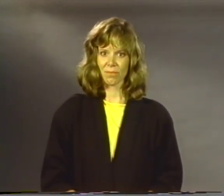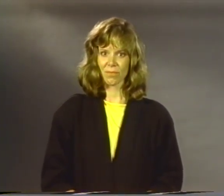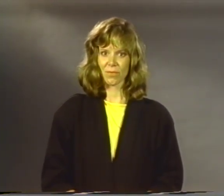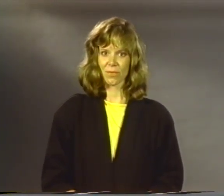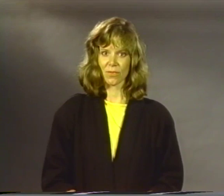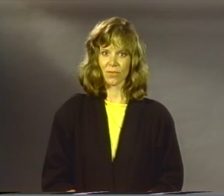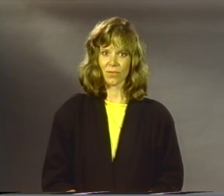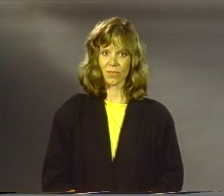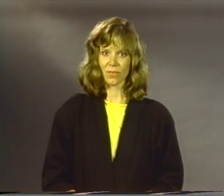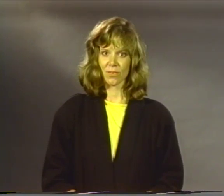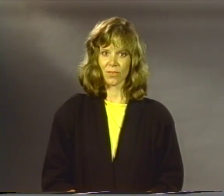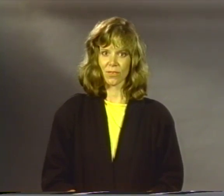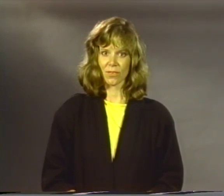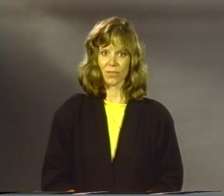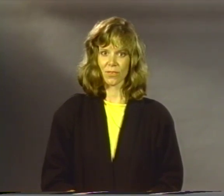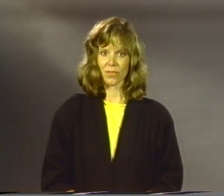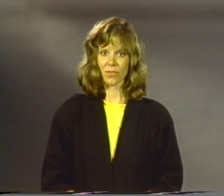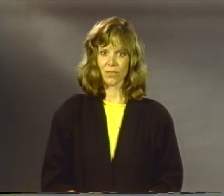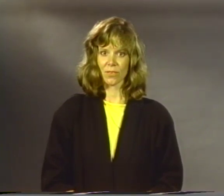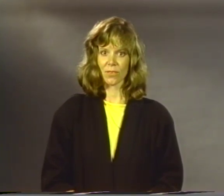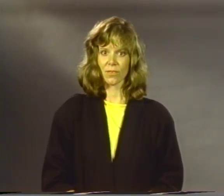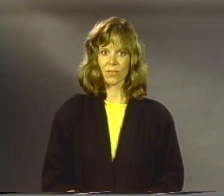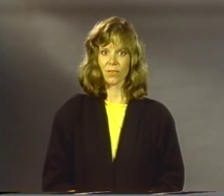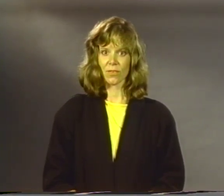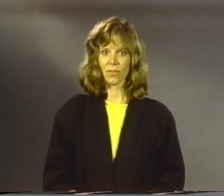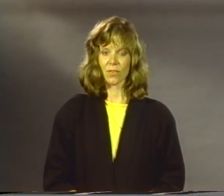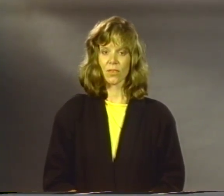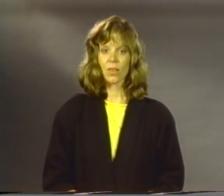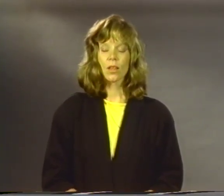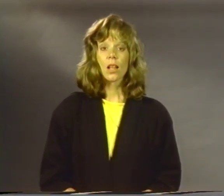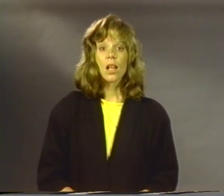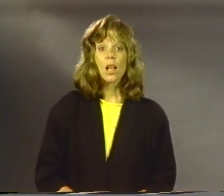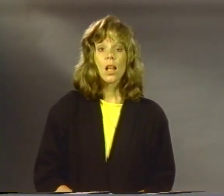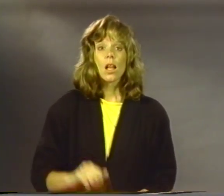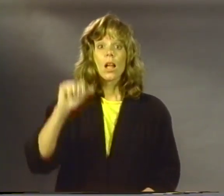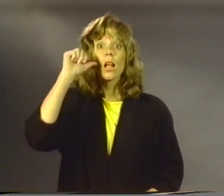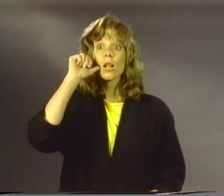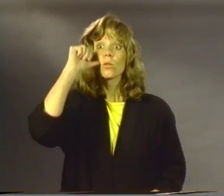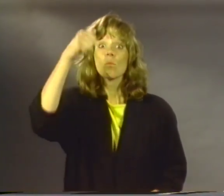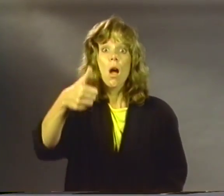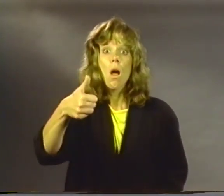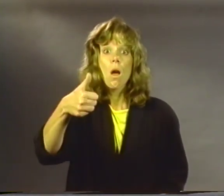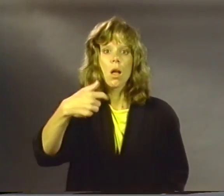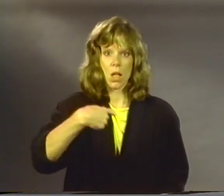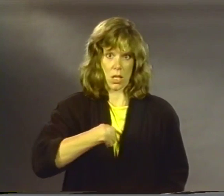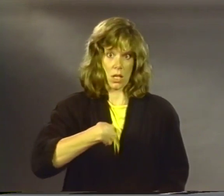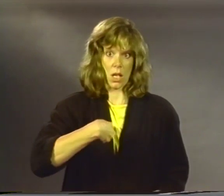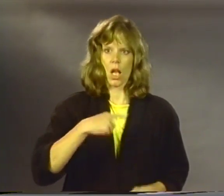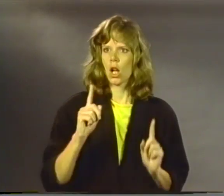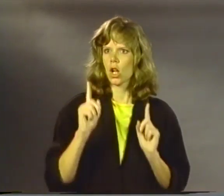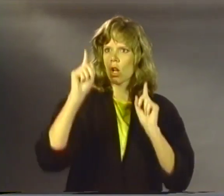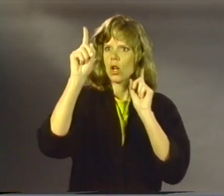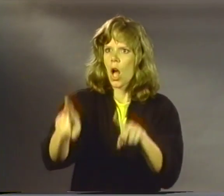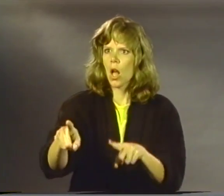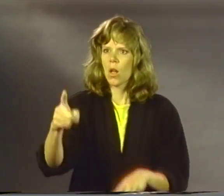I'm going to read a book. And here is go in the future tense. Tomorrow, I go to